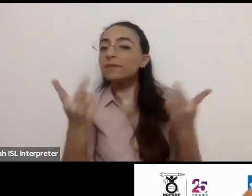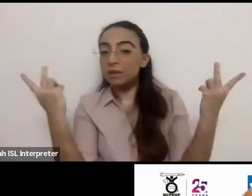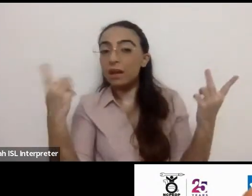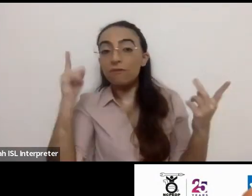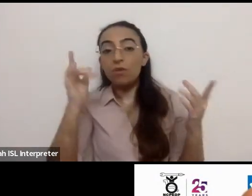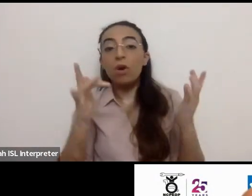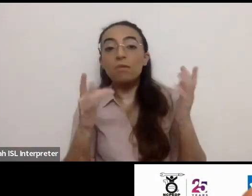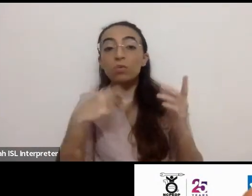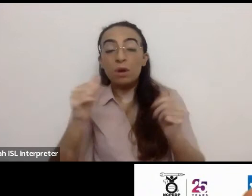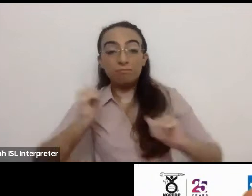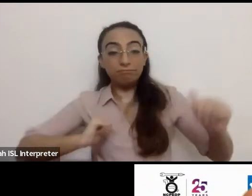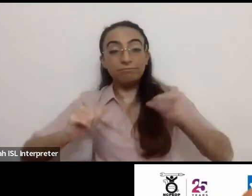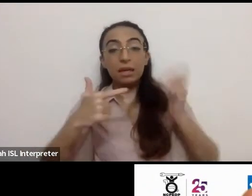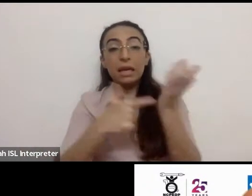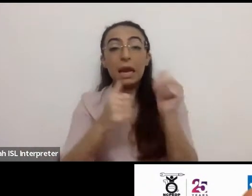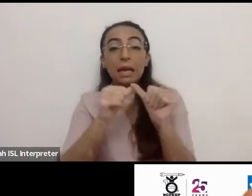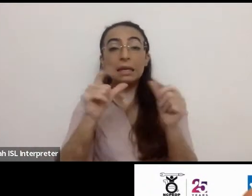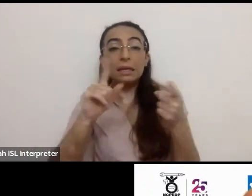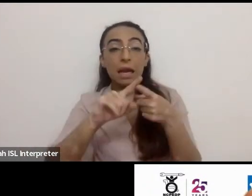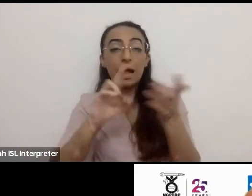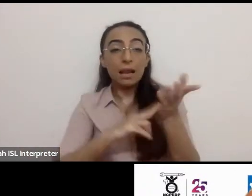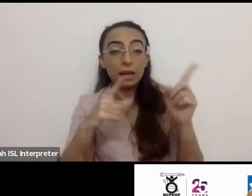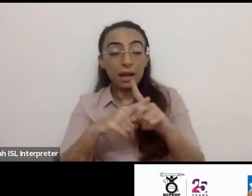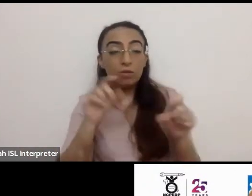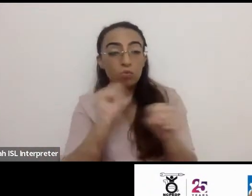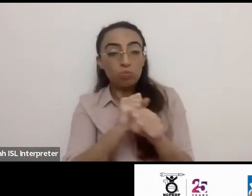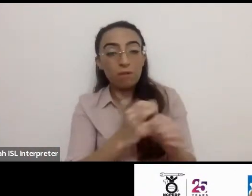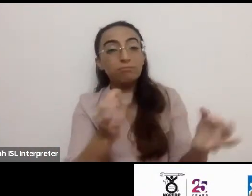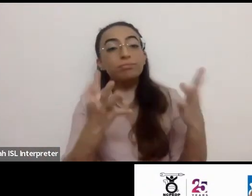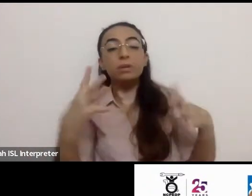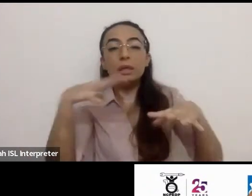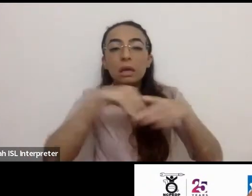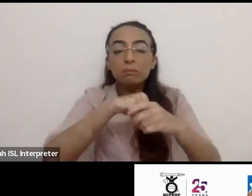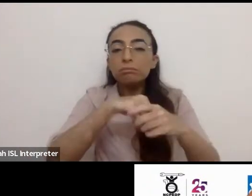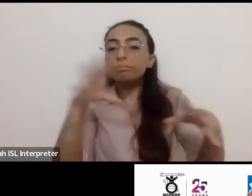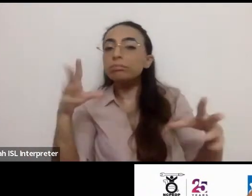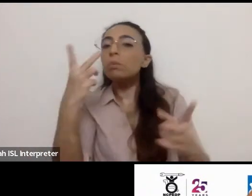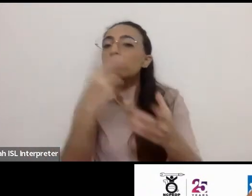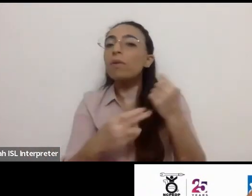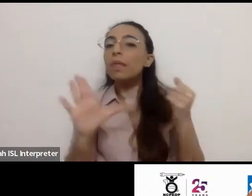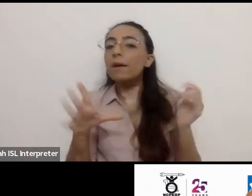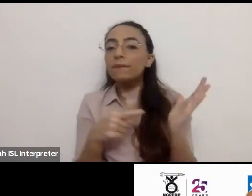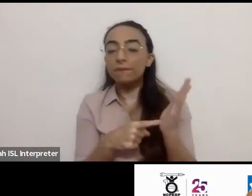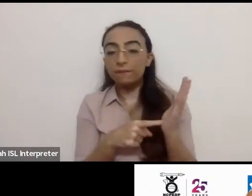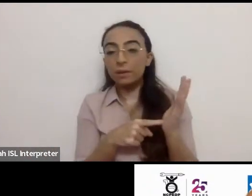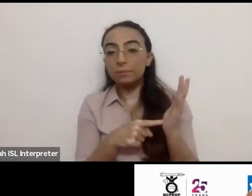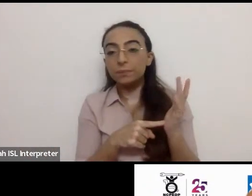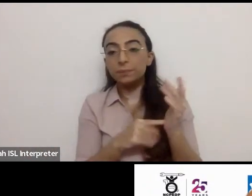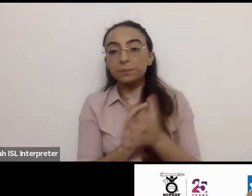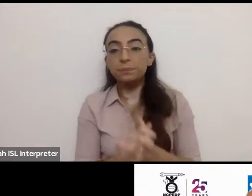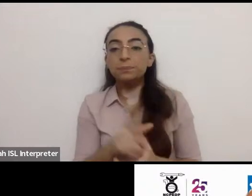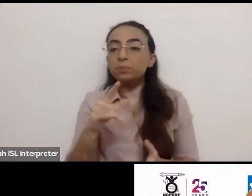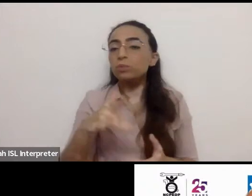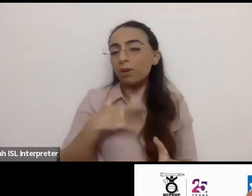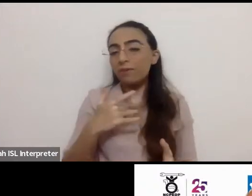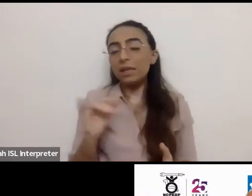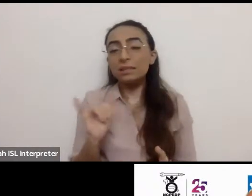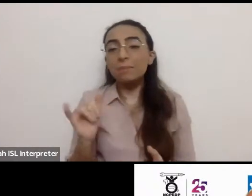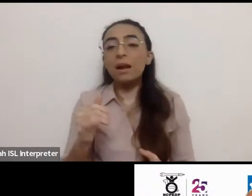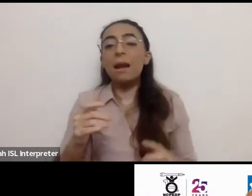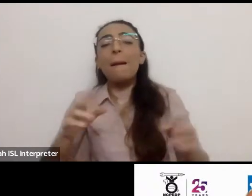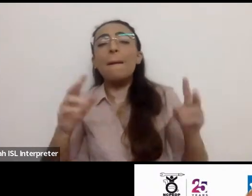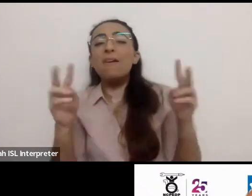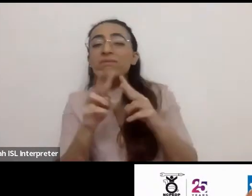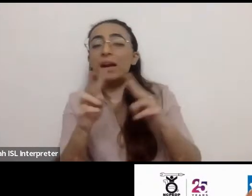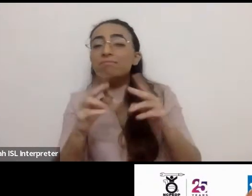than as all of us, right? It certainly changed the mindset at Wipro more holistically, where just generally there's a huge